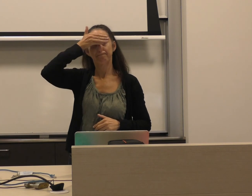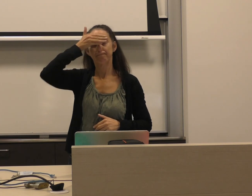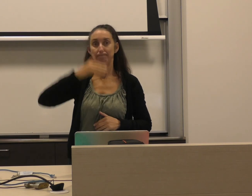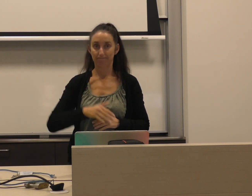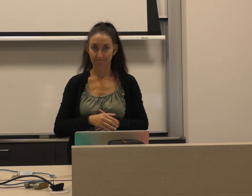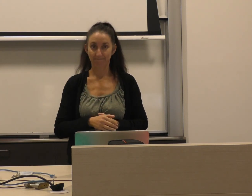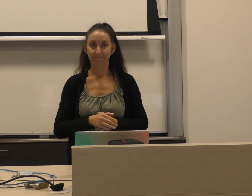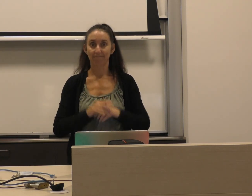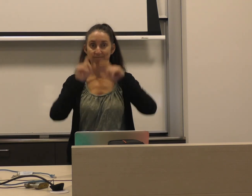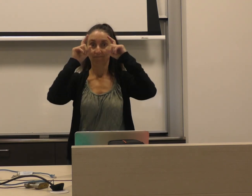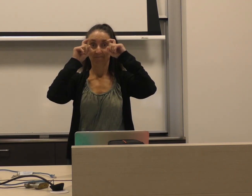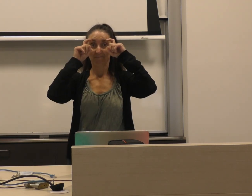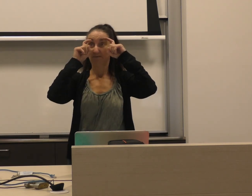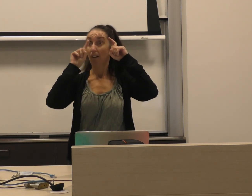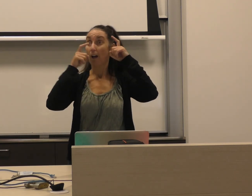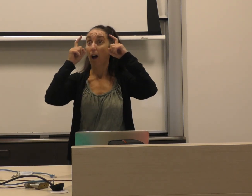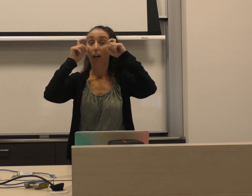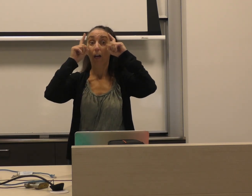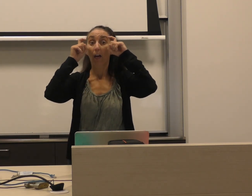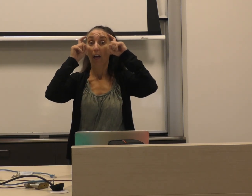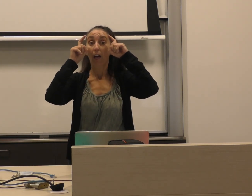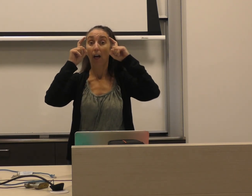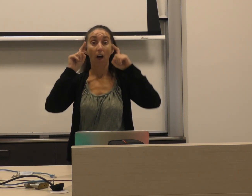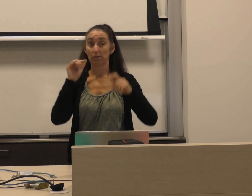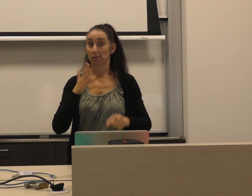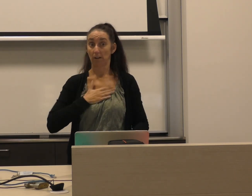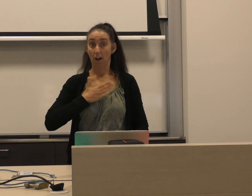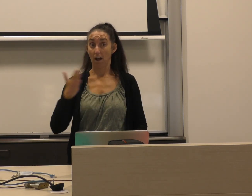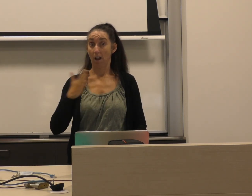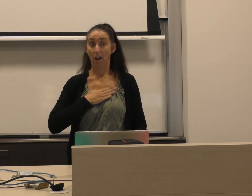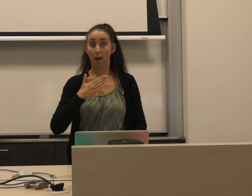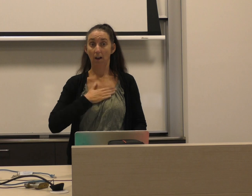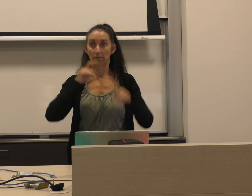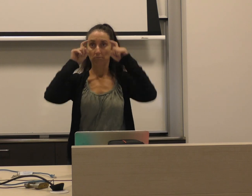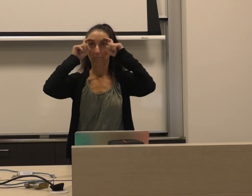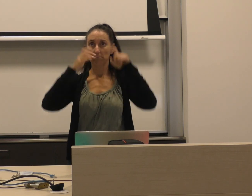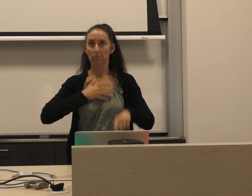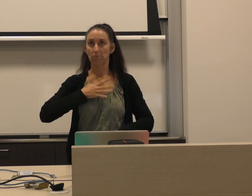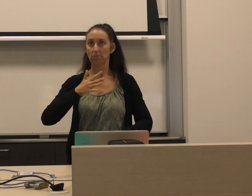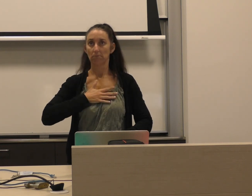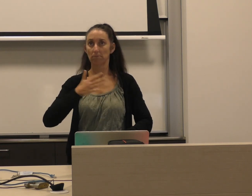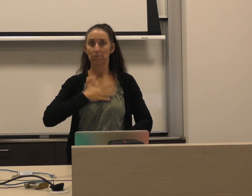their forehead became very stiff, and they couldn't use their eyebrows in the same way, and they really didn't like it.